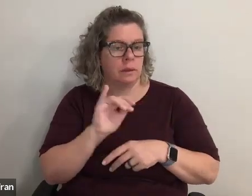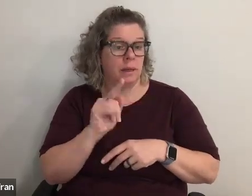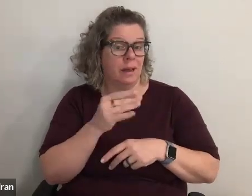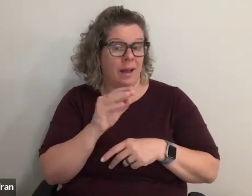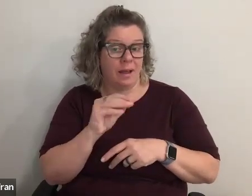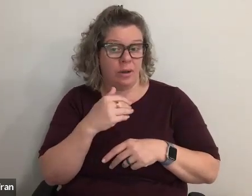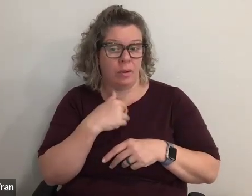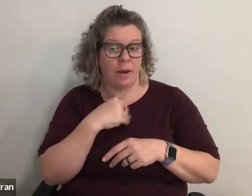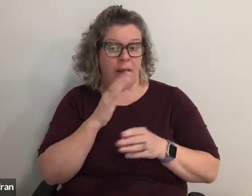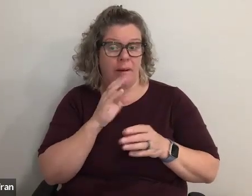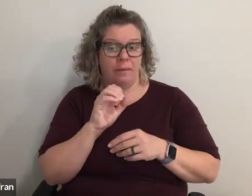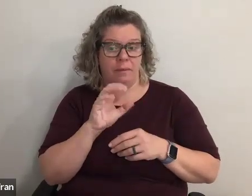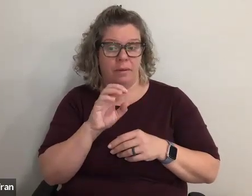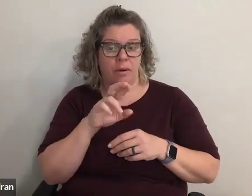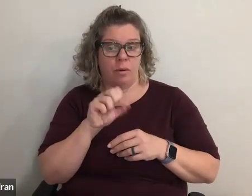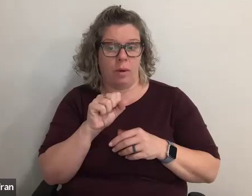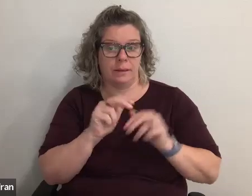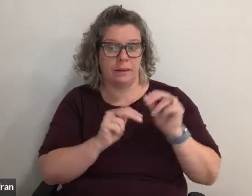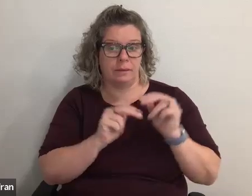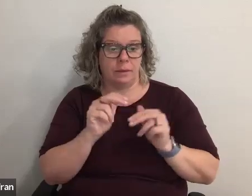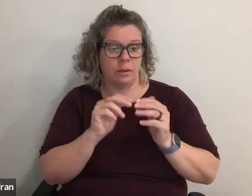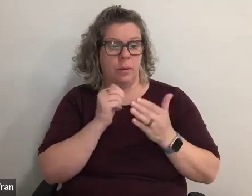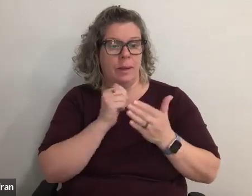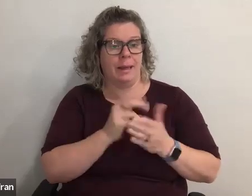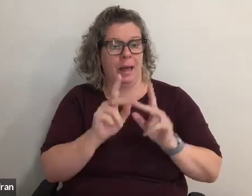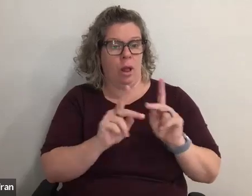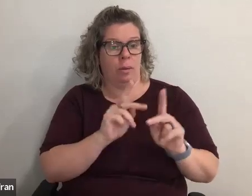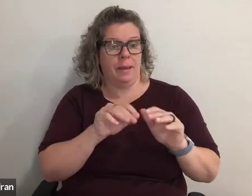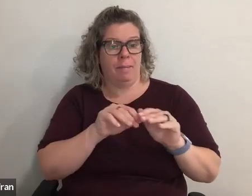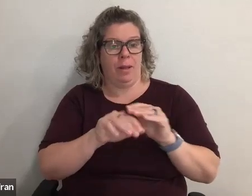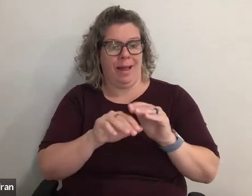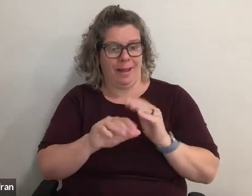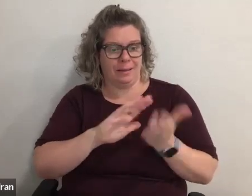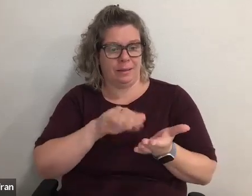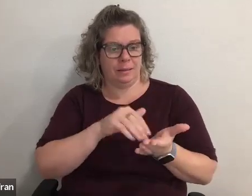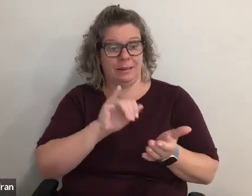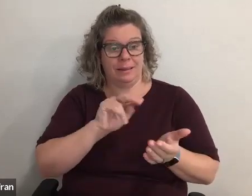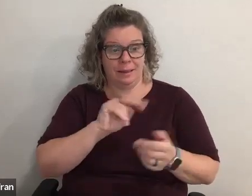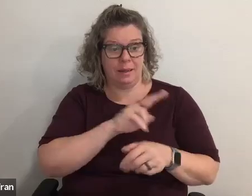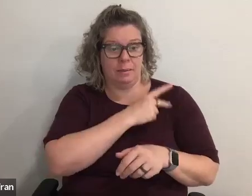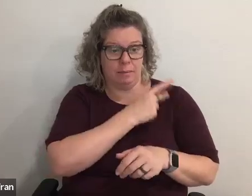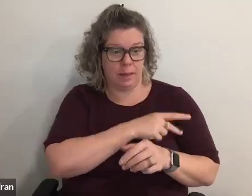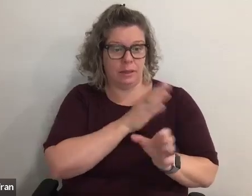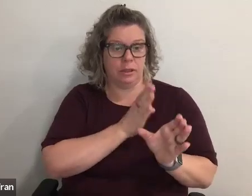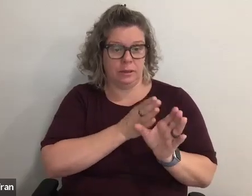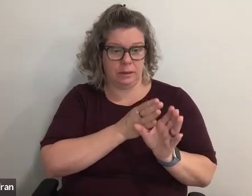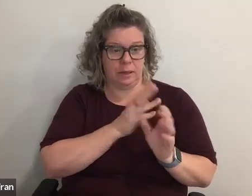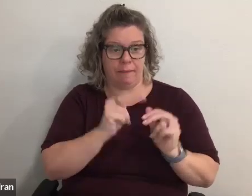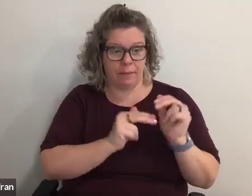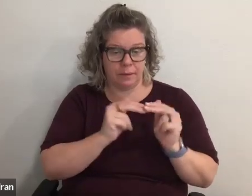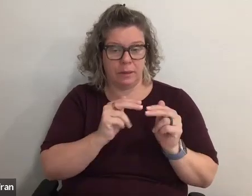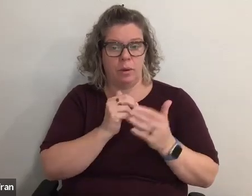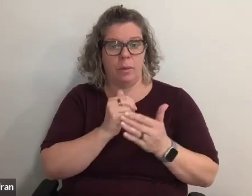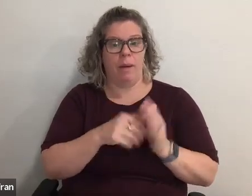wonderful series of crisis facilities where we can help people get into. There are inpatient psychiatric facilities we can help people get into a